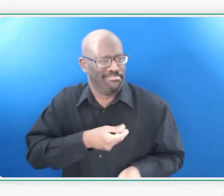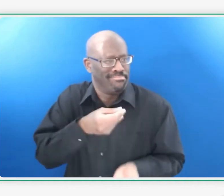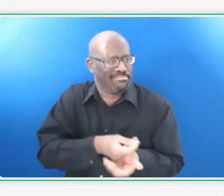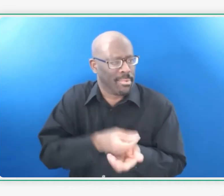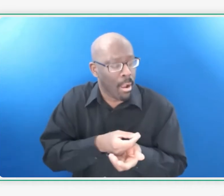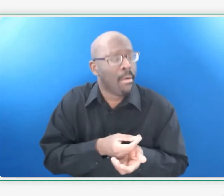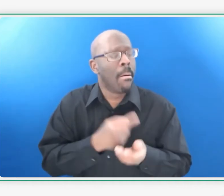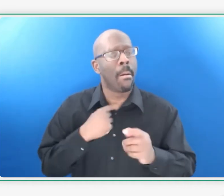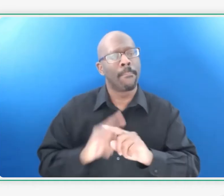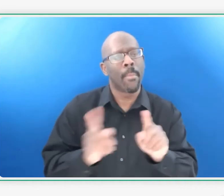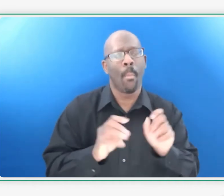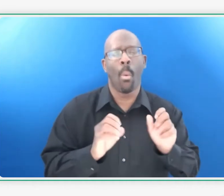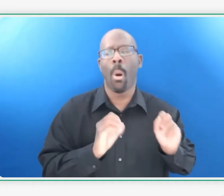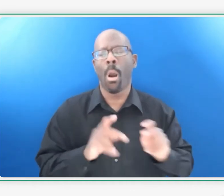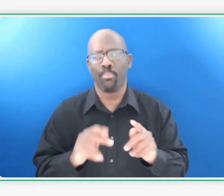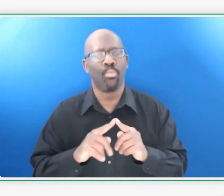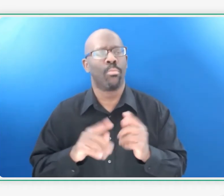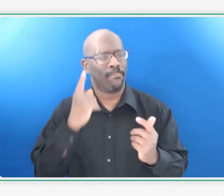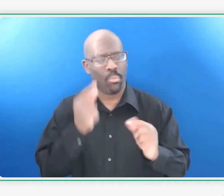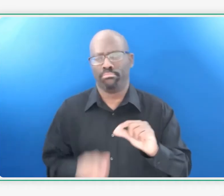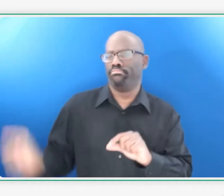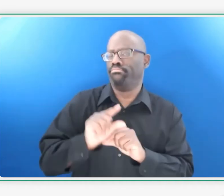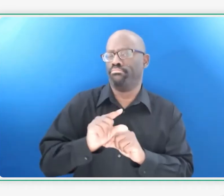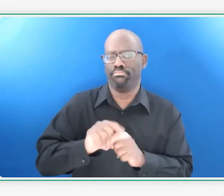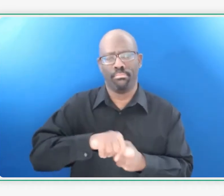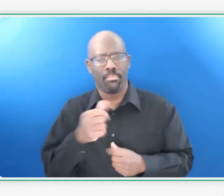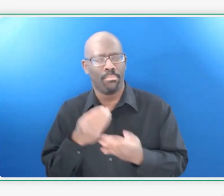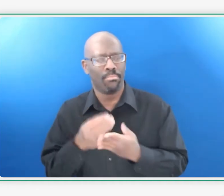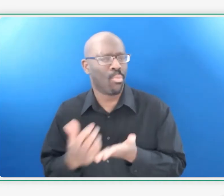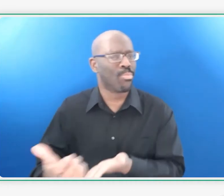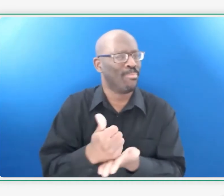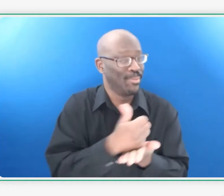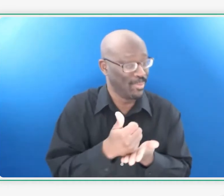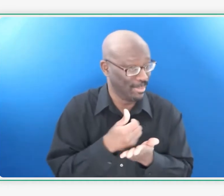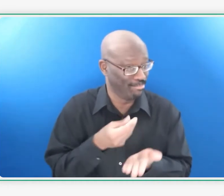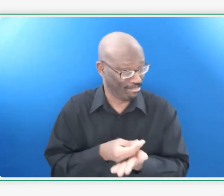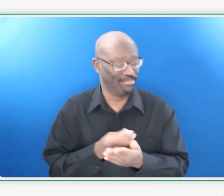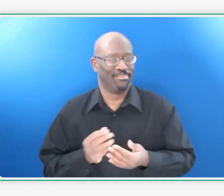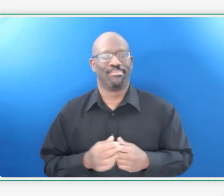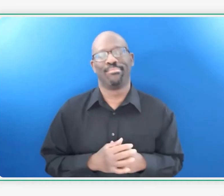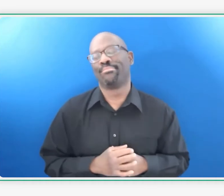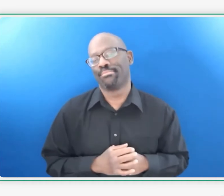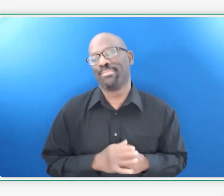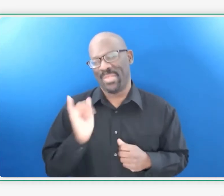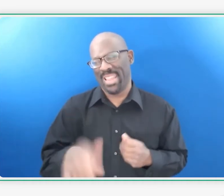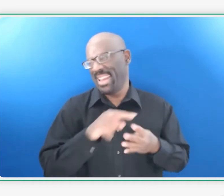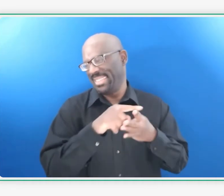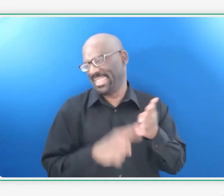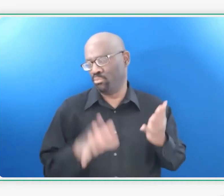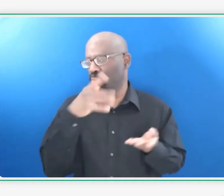And we'll wrap up by listing possible opportunities to produce additional income streams.